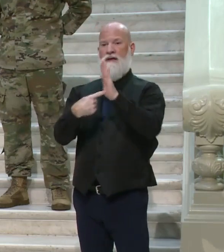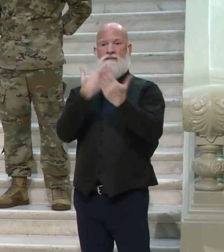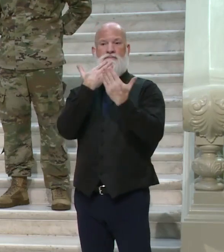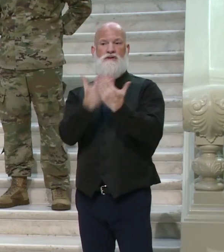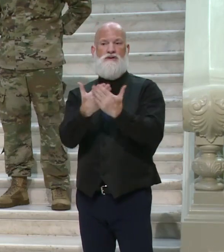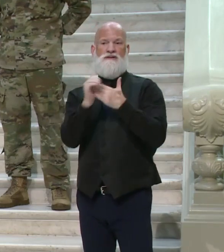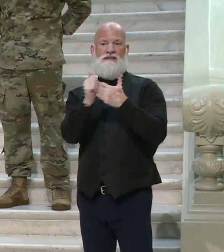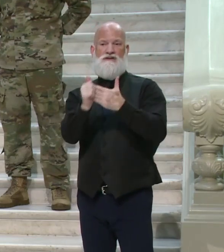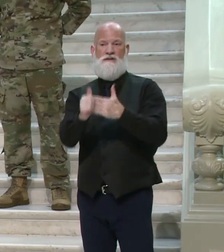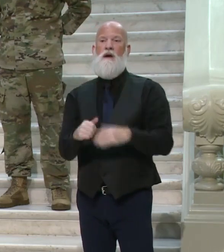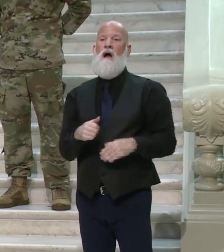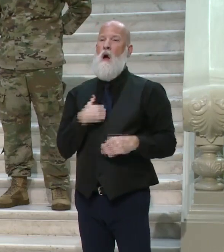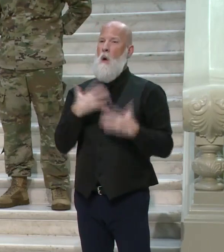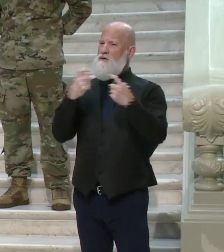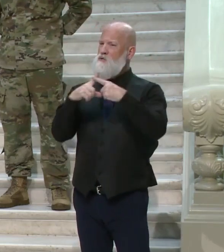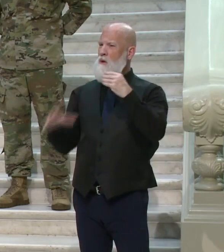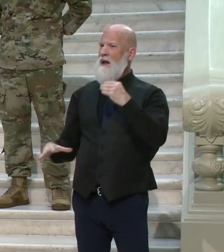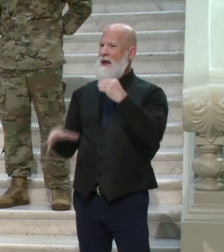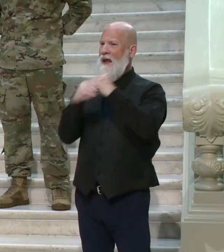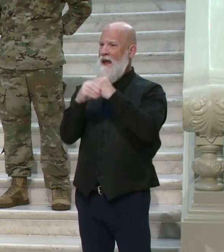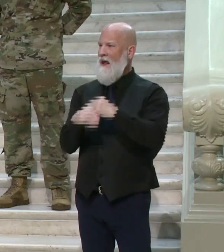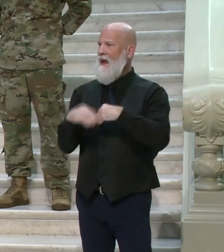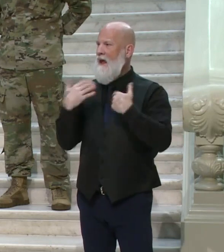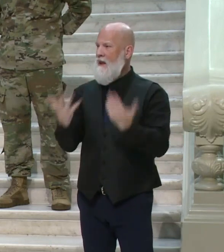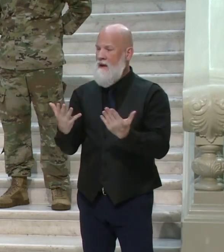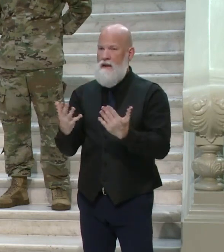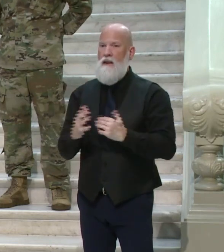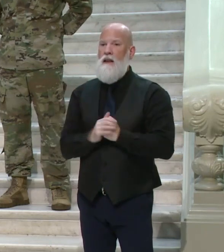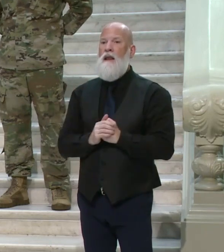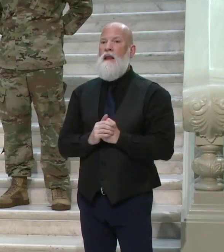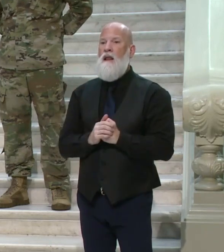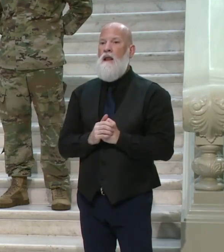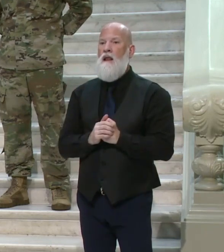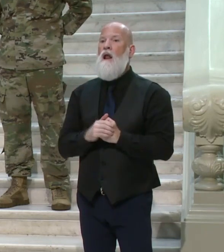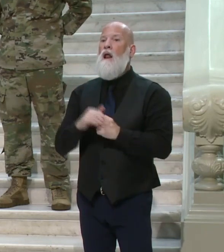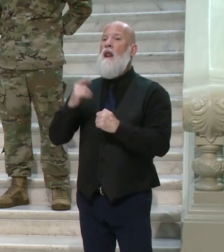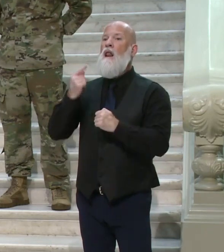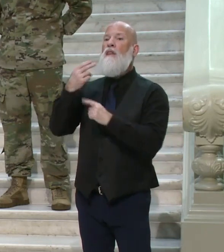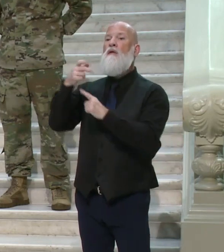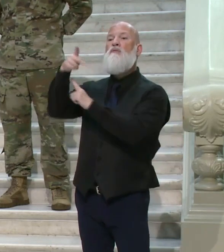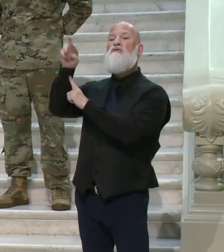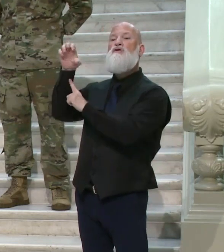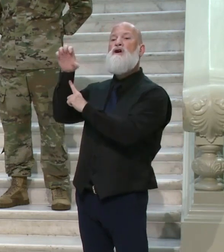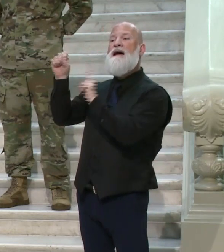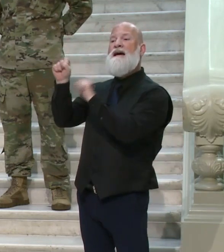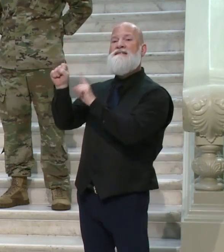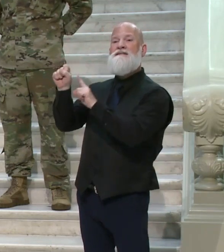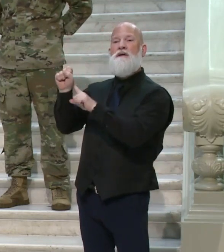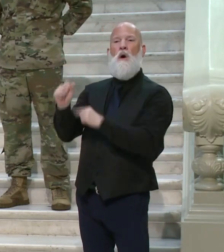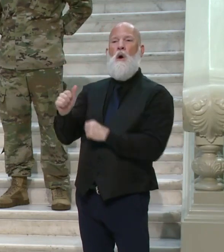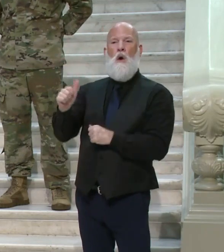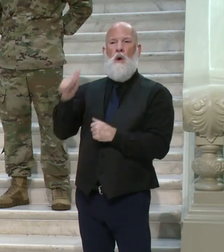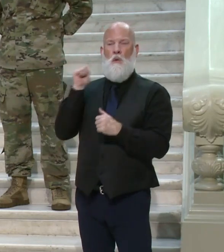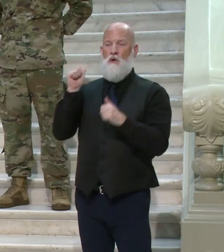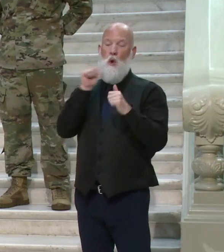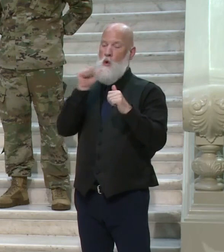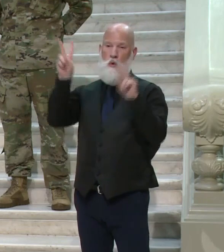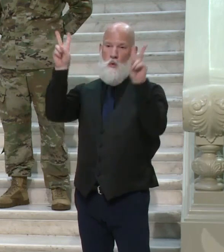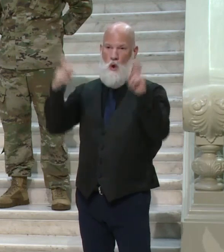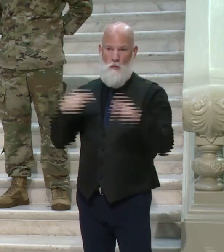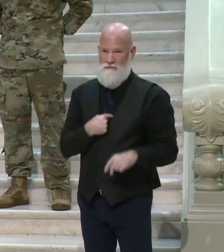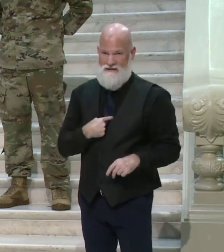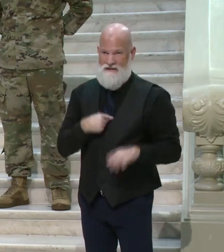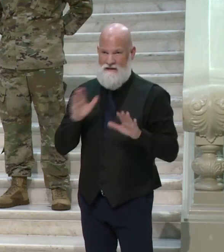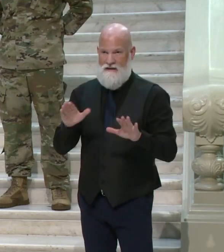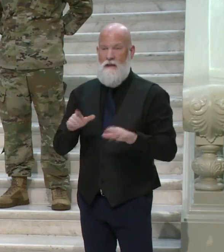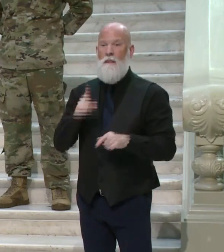say this as well, and like the press is never going to write this, but it is unprecedented to see what Republican